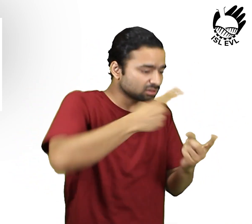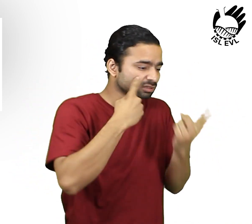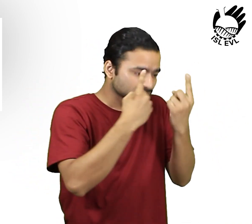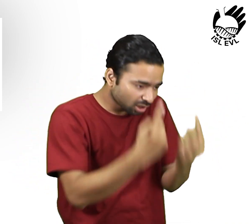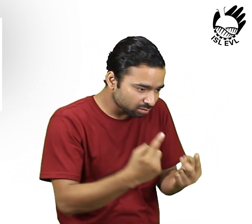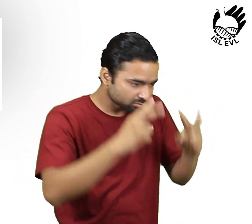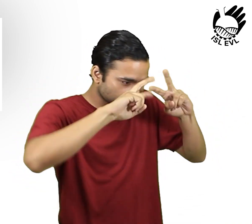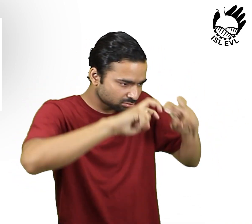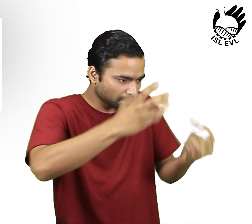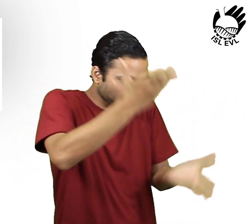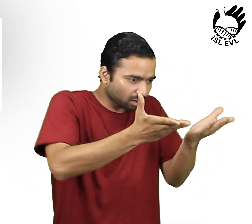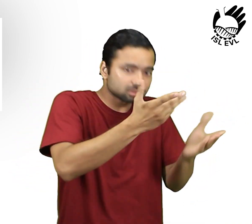we will need to carry out the experiment